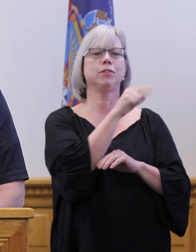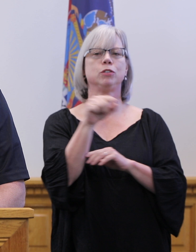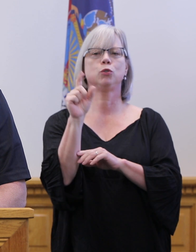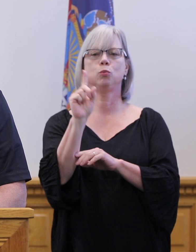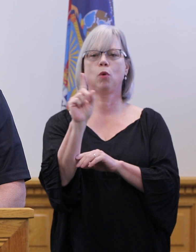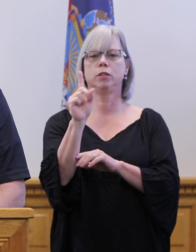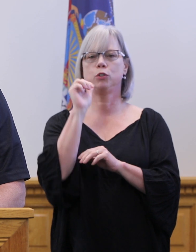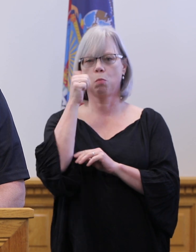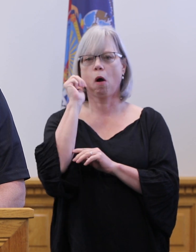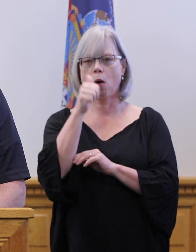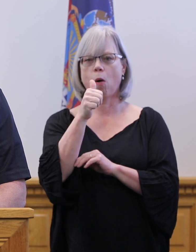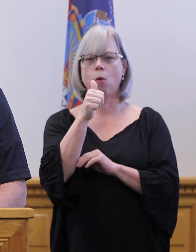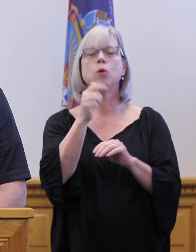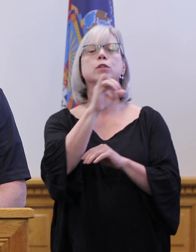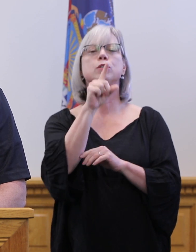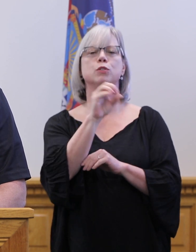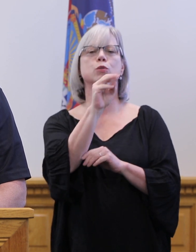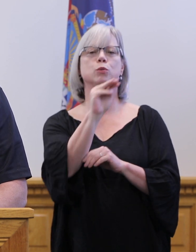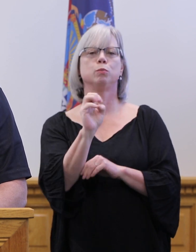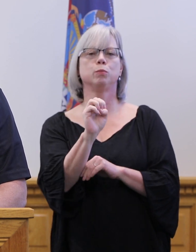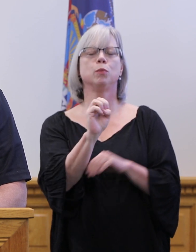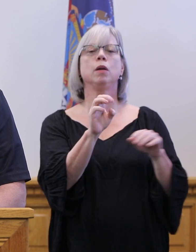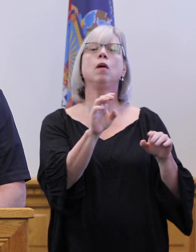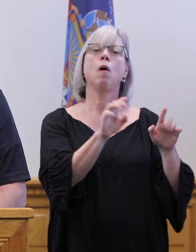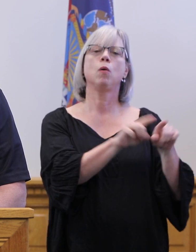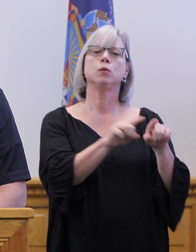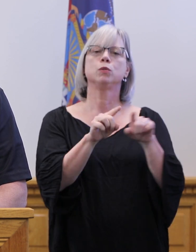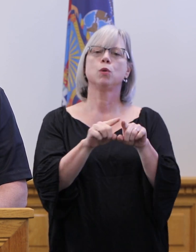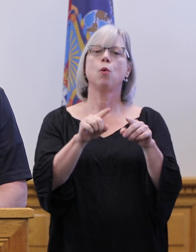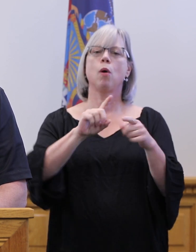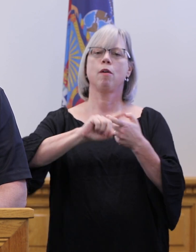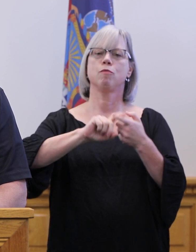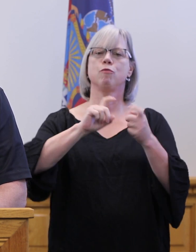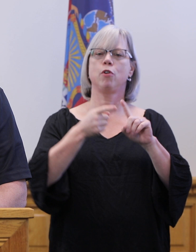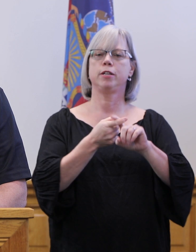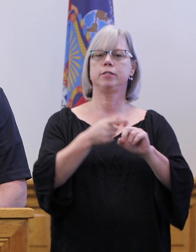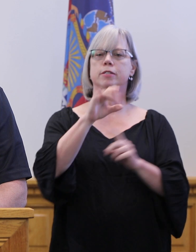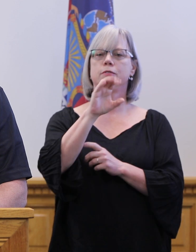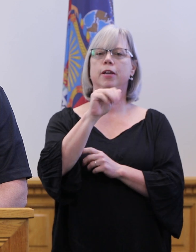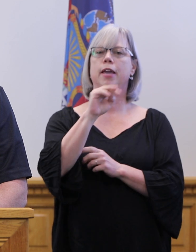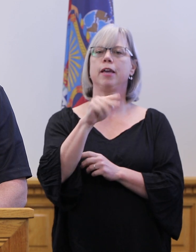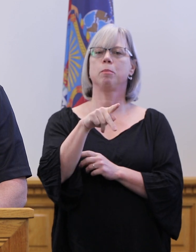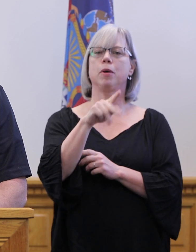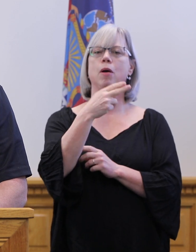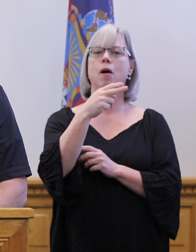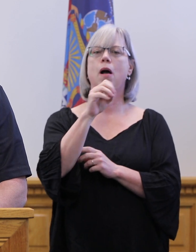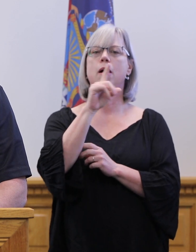Camp Hollis opened its first 5K run walk event, which will be held virtually throughout the month of May.